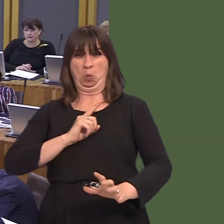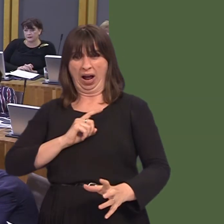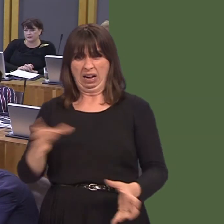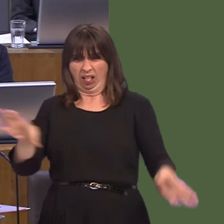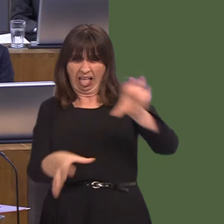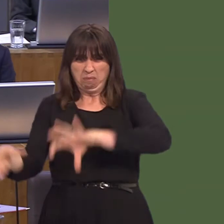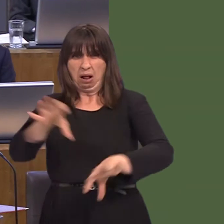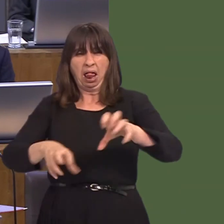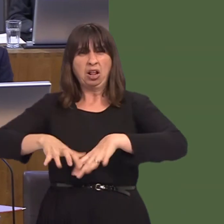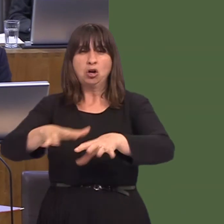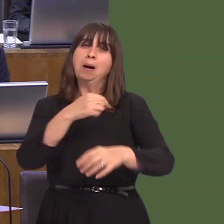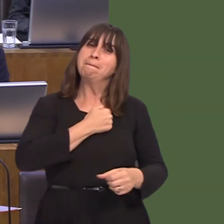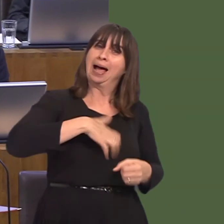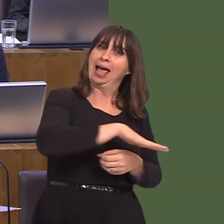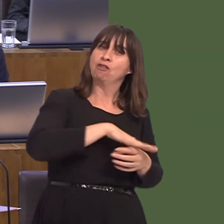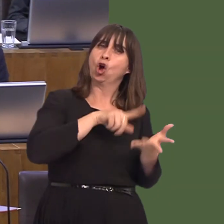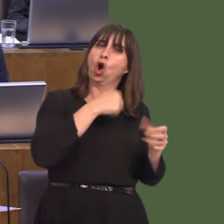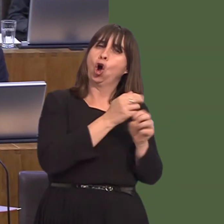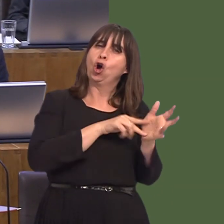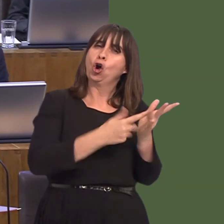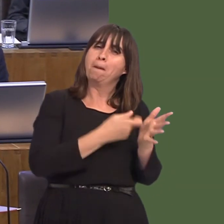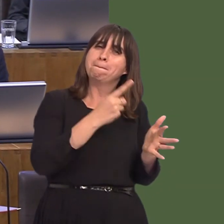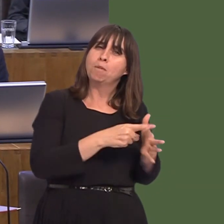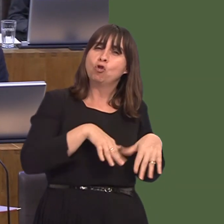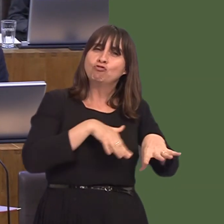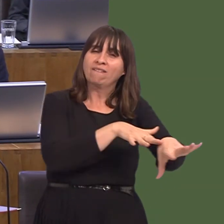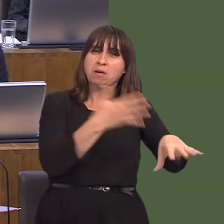River Ogmore in Bridgend, would run different colours according to what had been